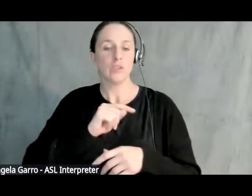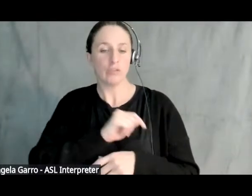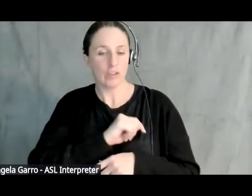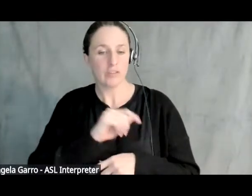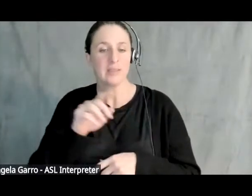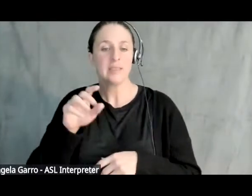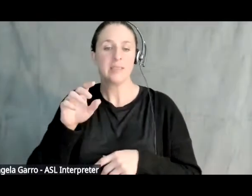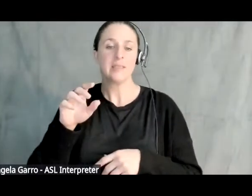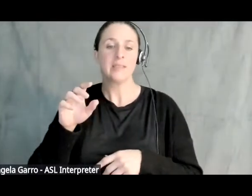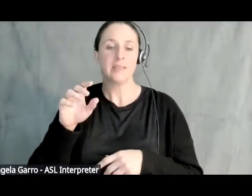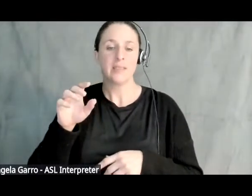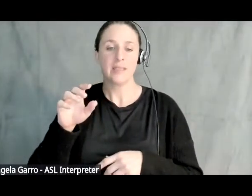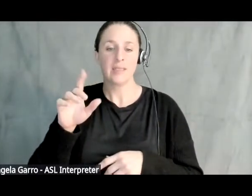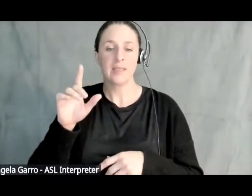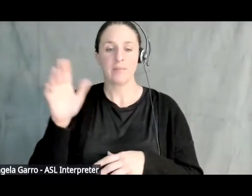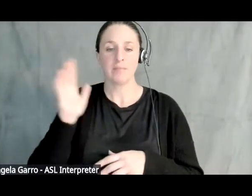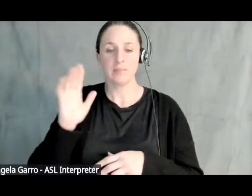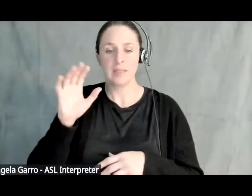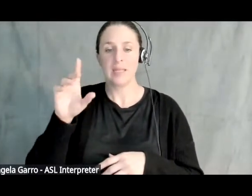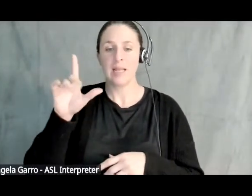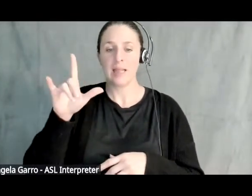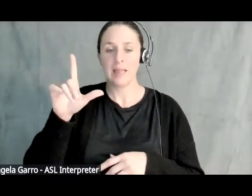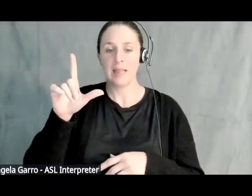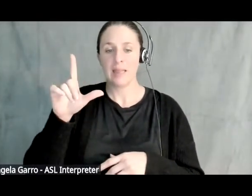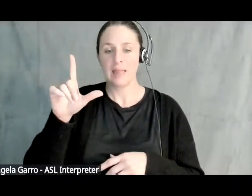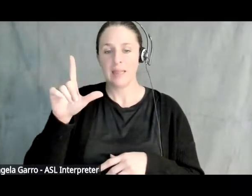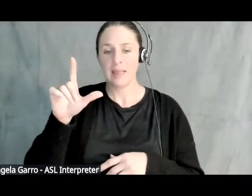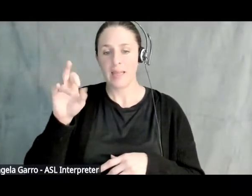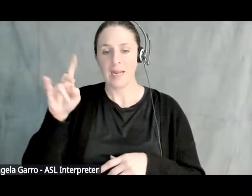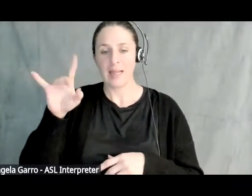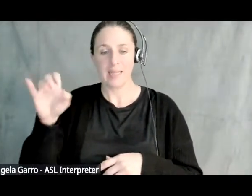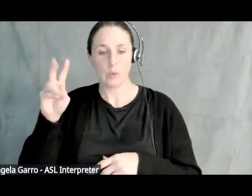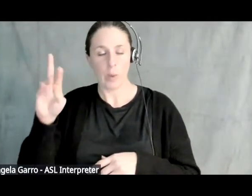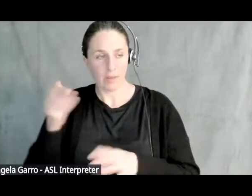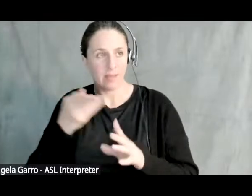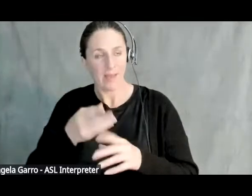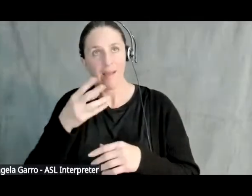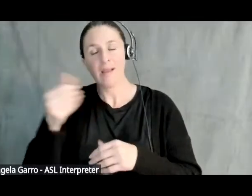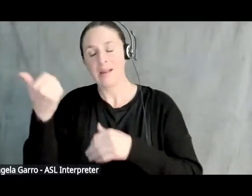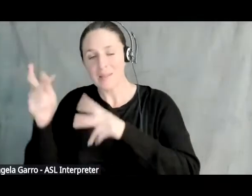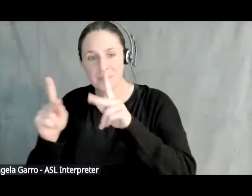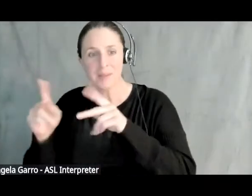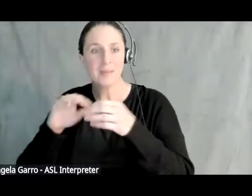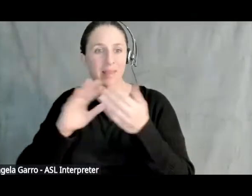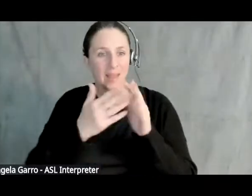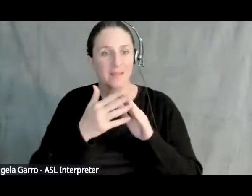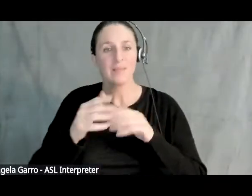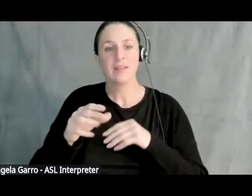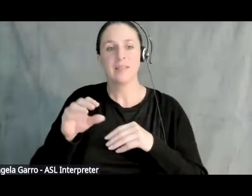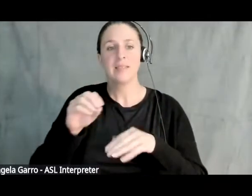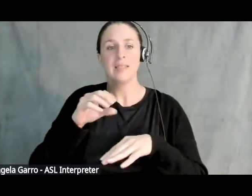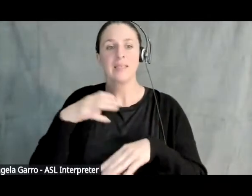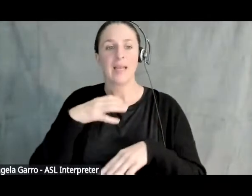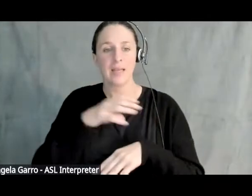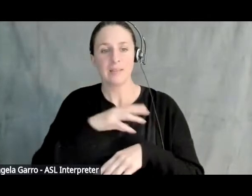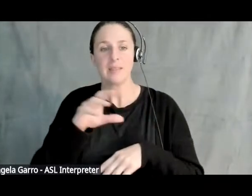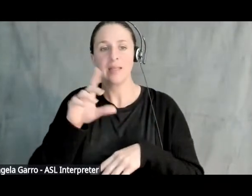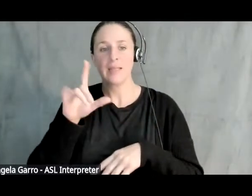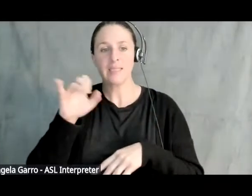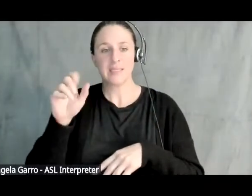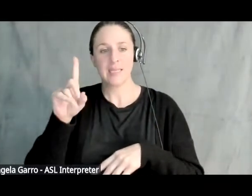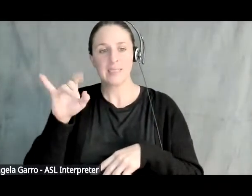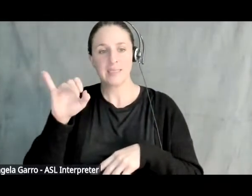which was amazing, as well as some of our other folks in the neighborhood here. Councilmember Lisa Diaz-Nash was